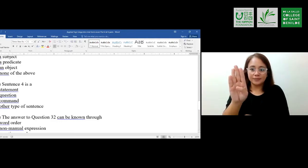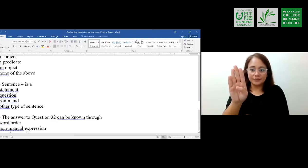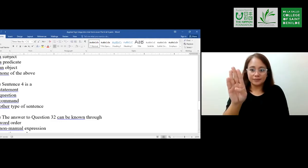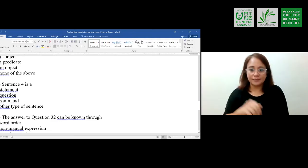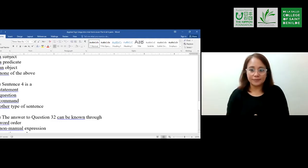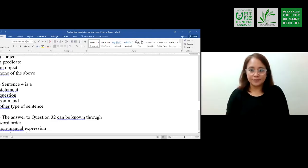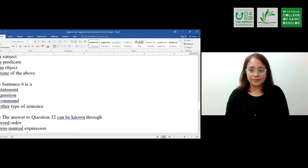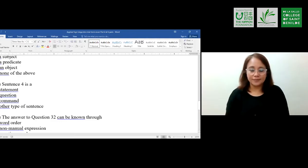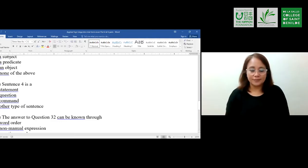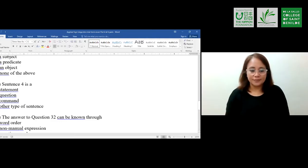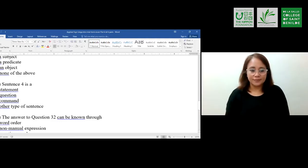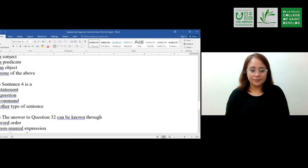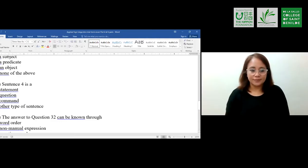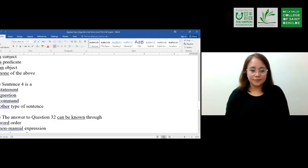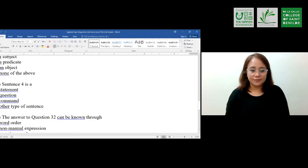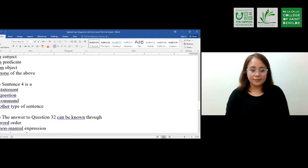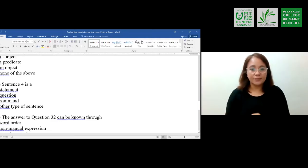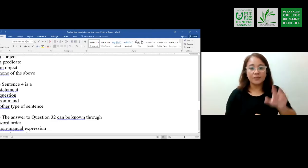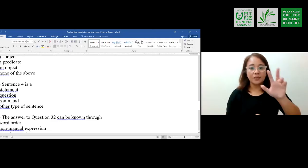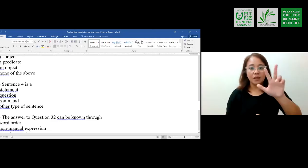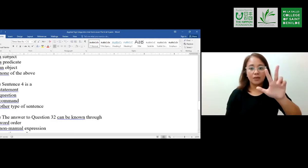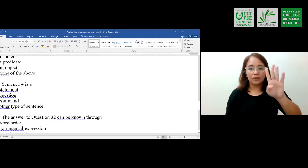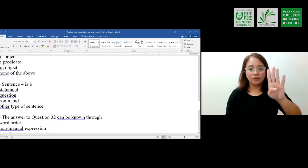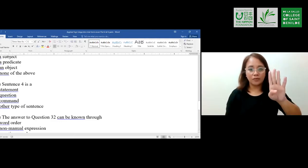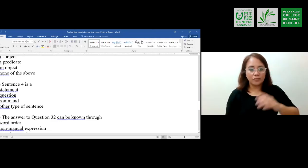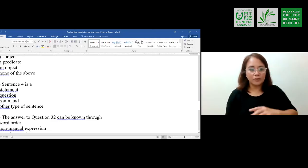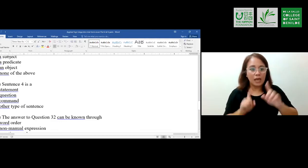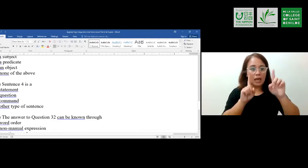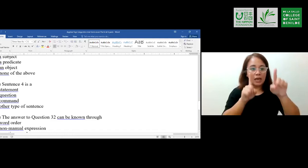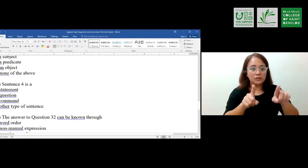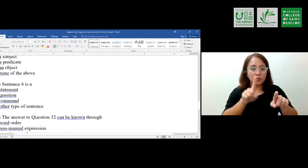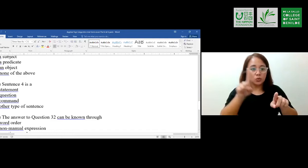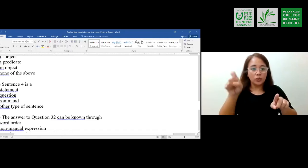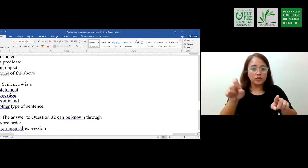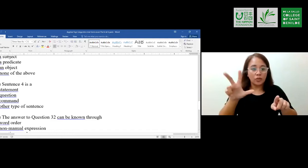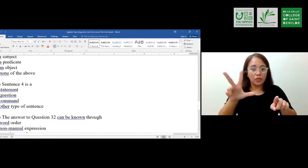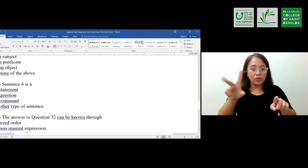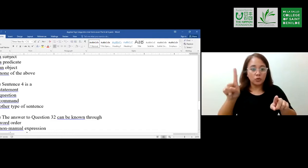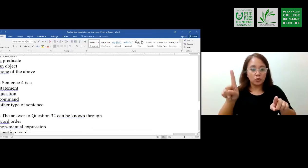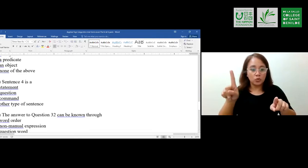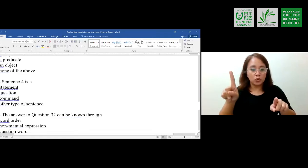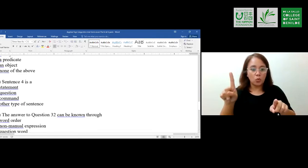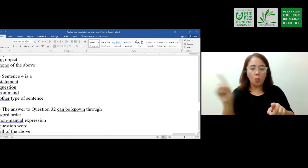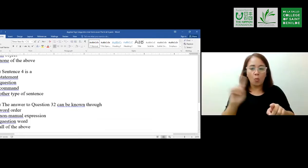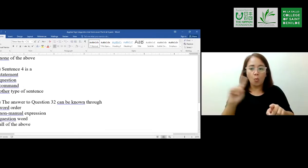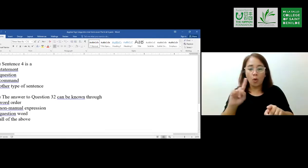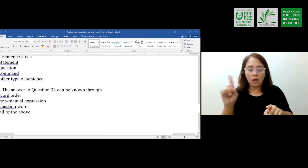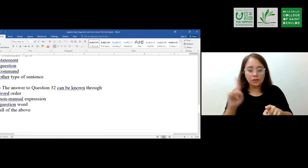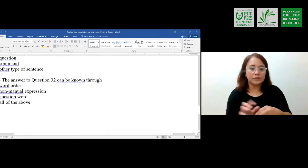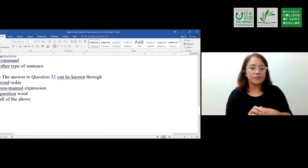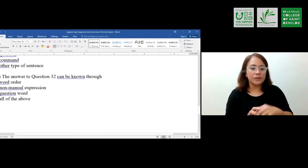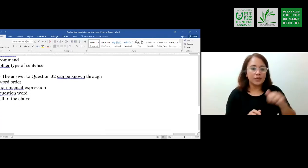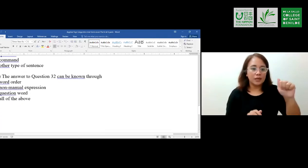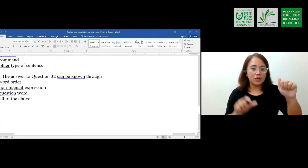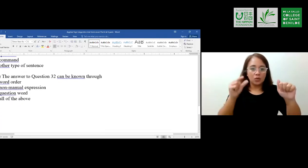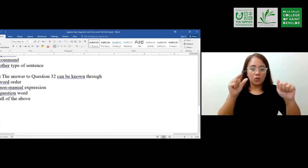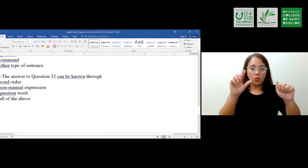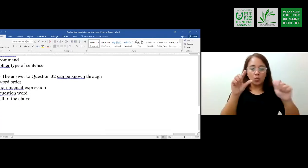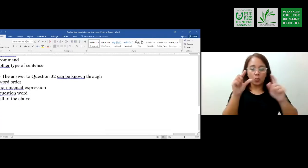Number 34, the answer to question 32 can be known through A, word order, B, non-manual